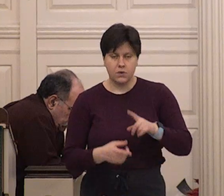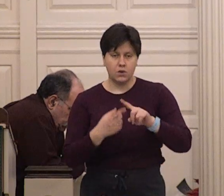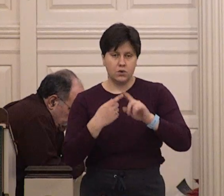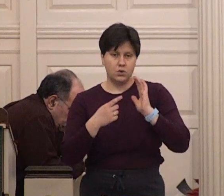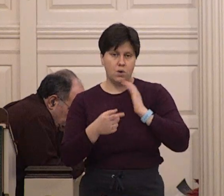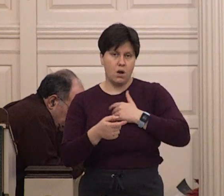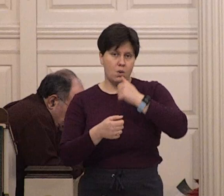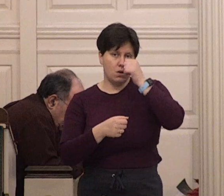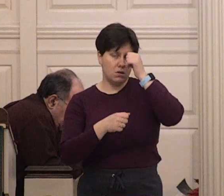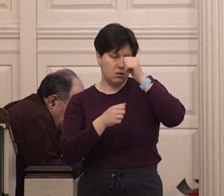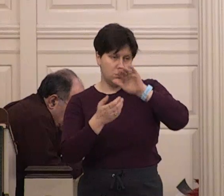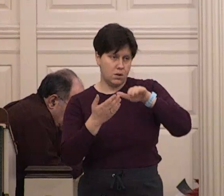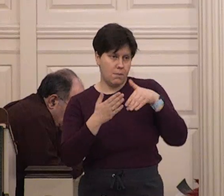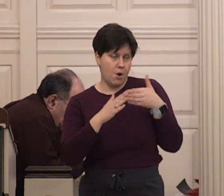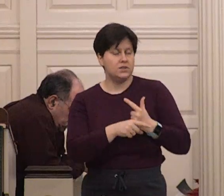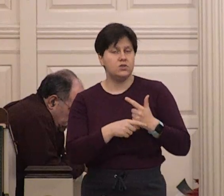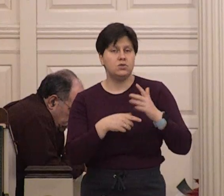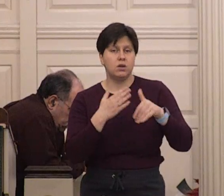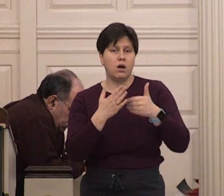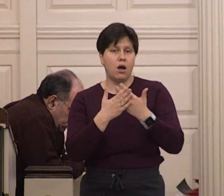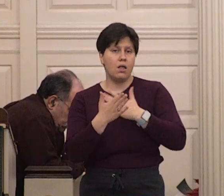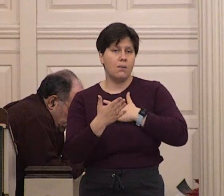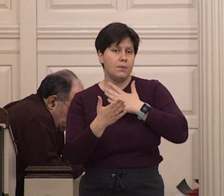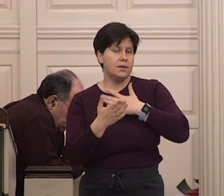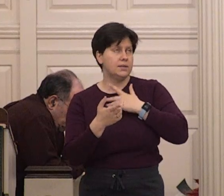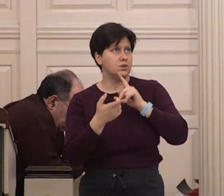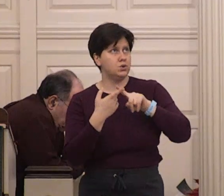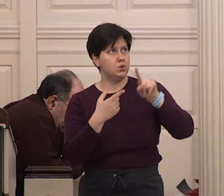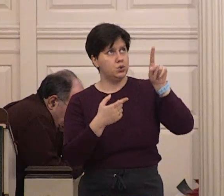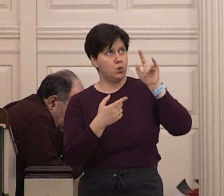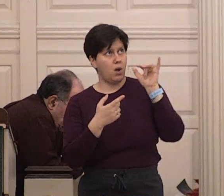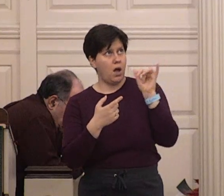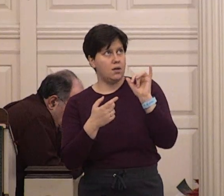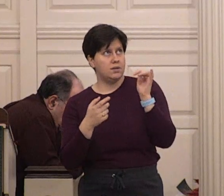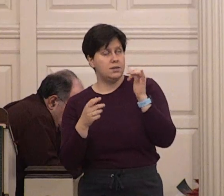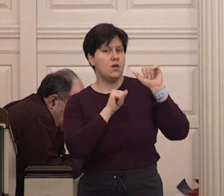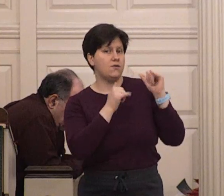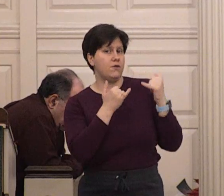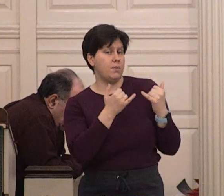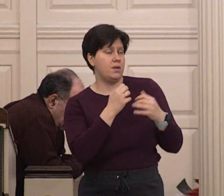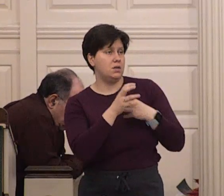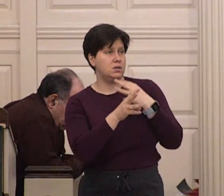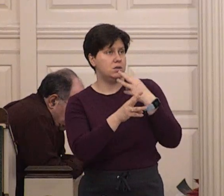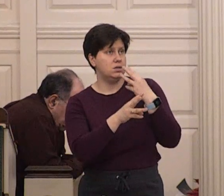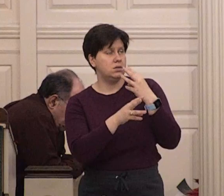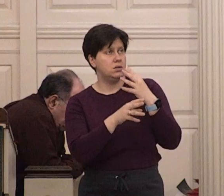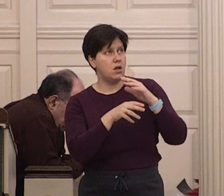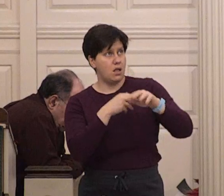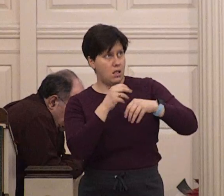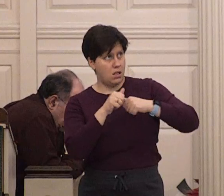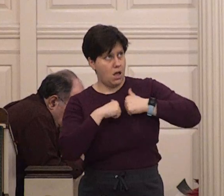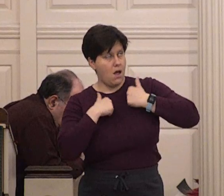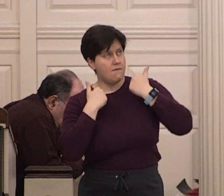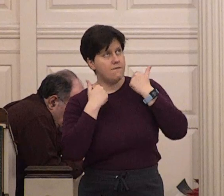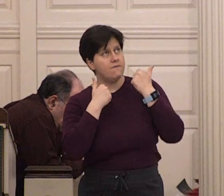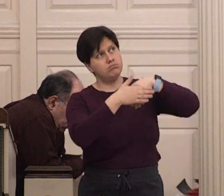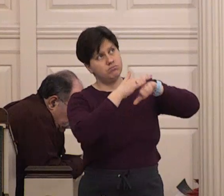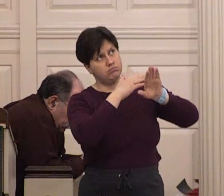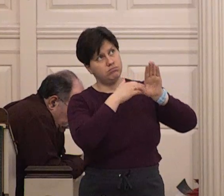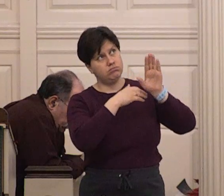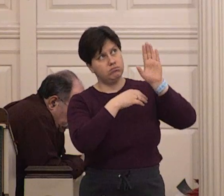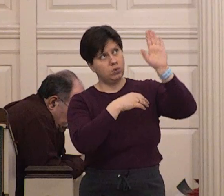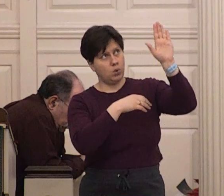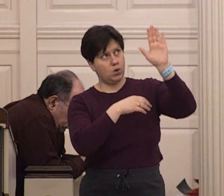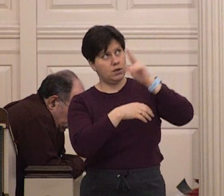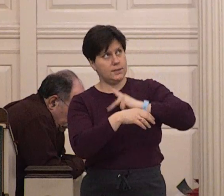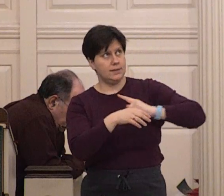pleasing to you at their passing from this life, give kind admittance to your kingdom. There we hope